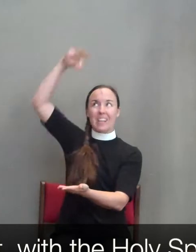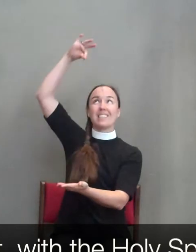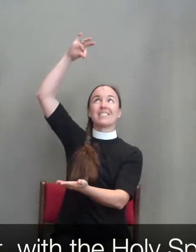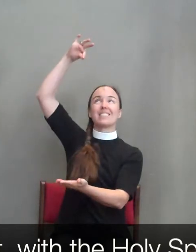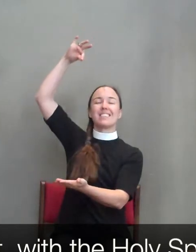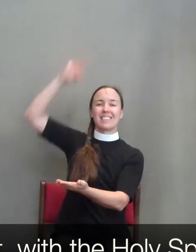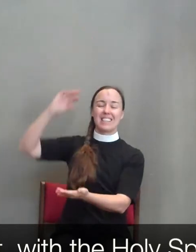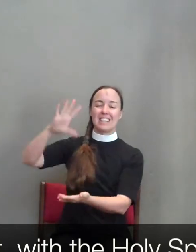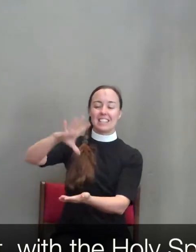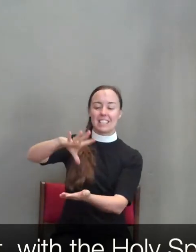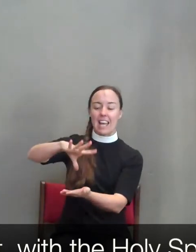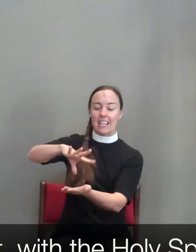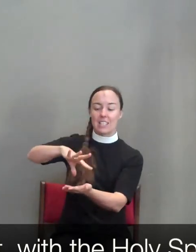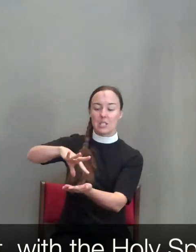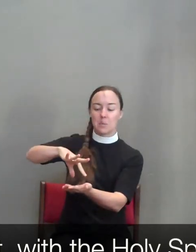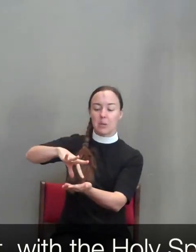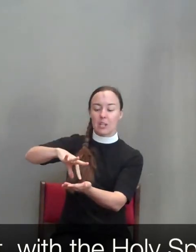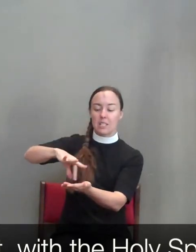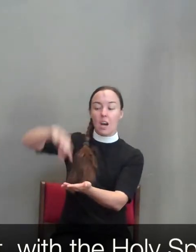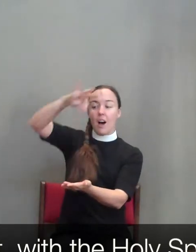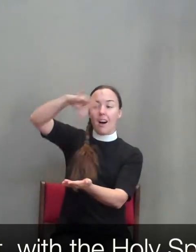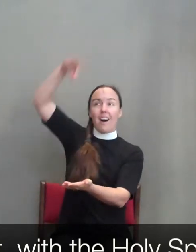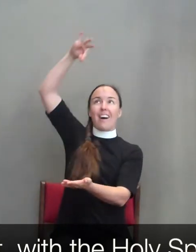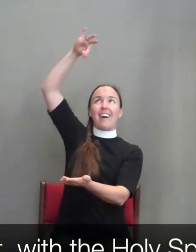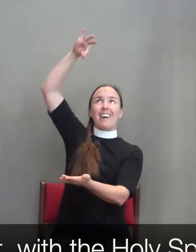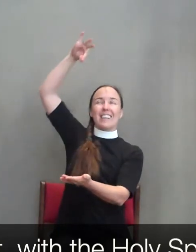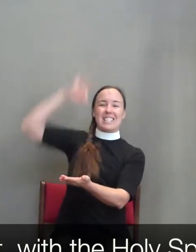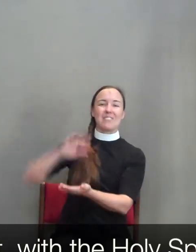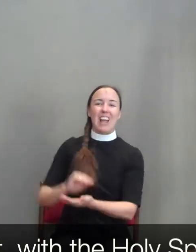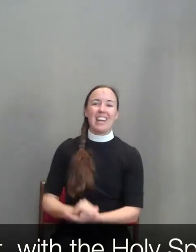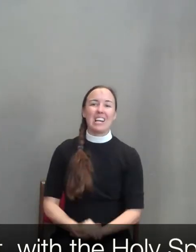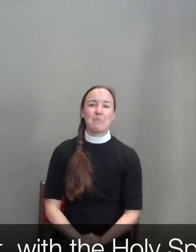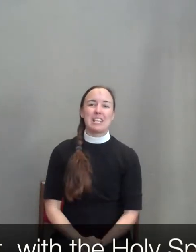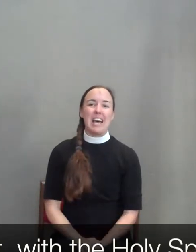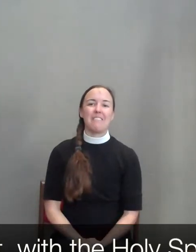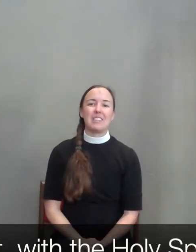Spirit, it's like the Spirit is flying up to heaven.